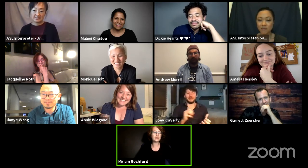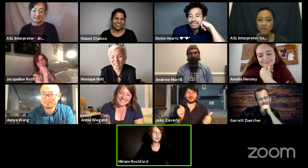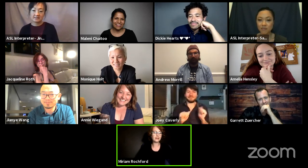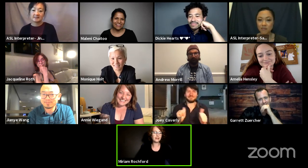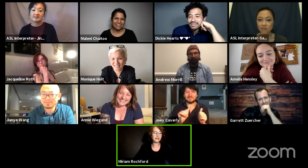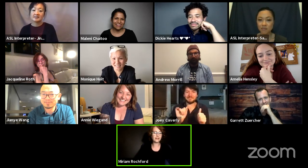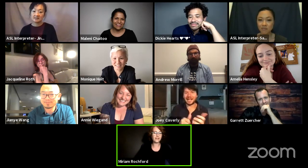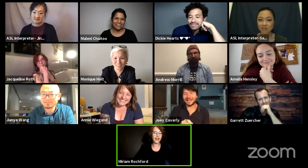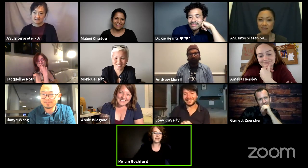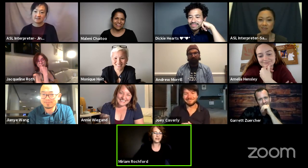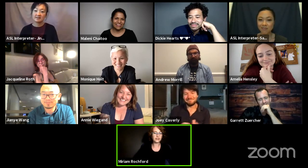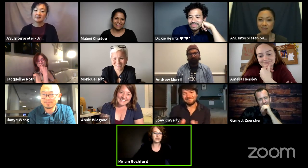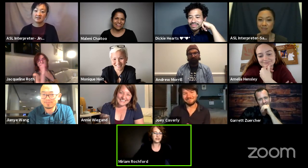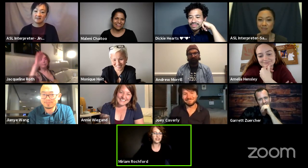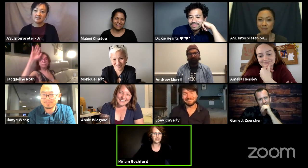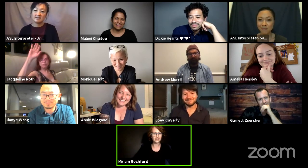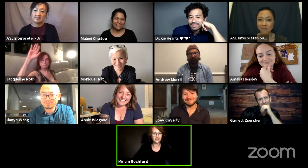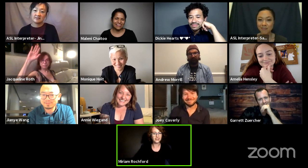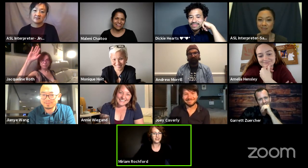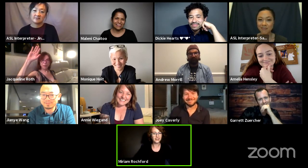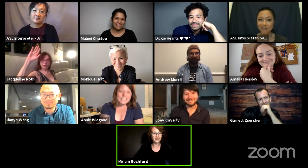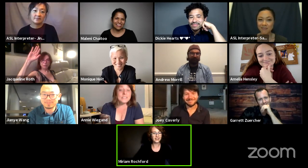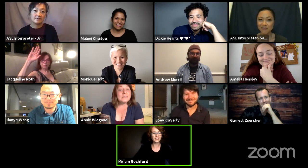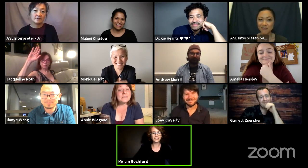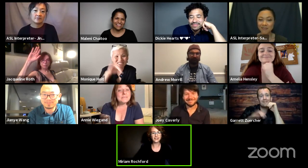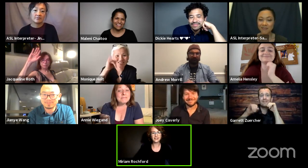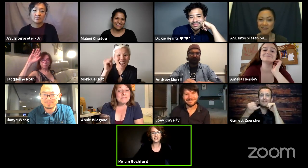the spirit of that theater tradition.